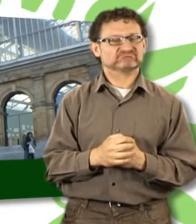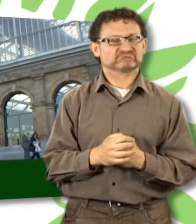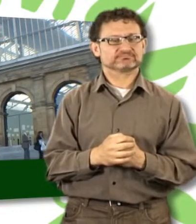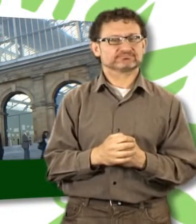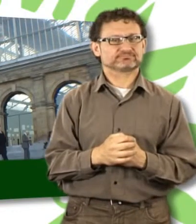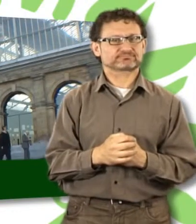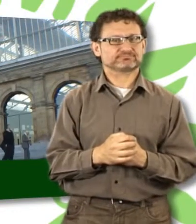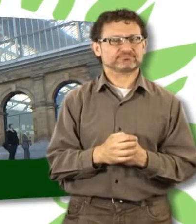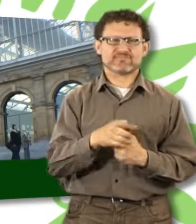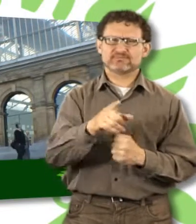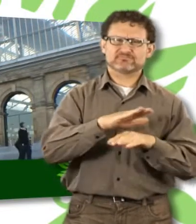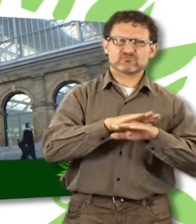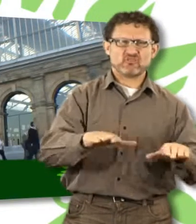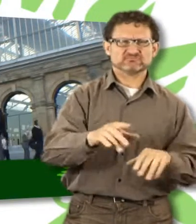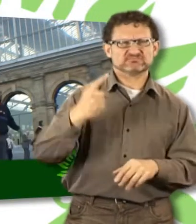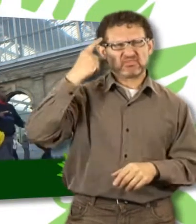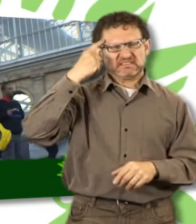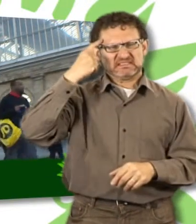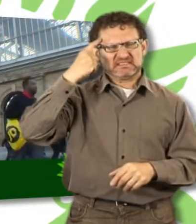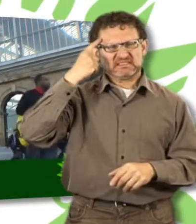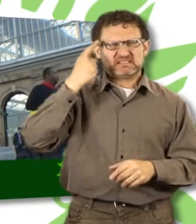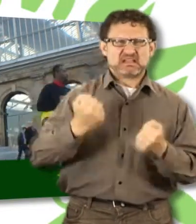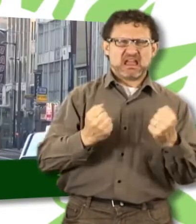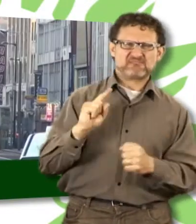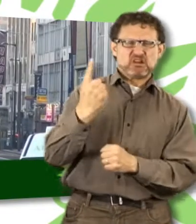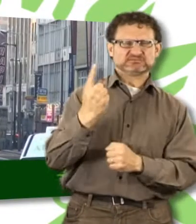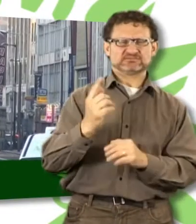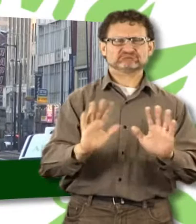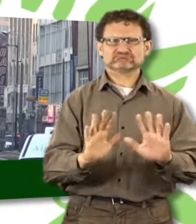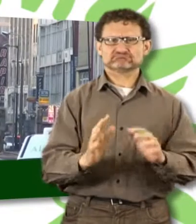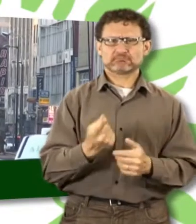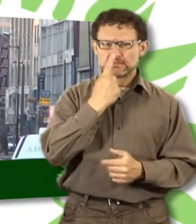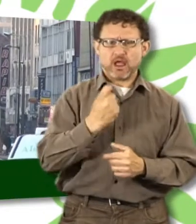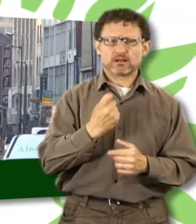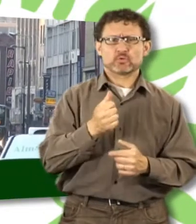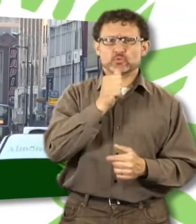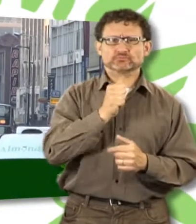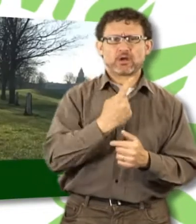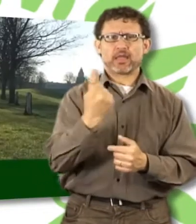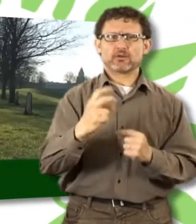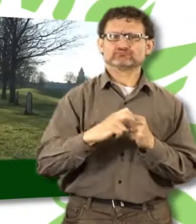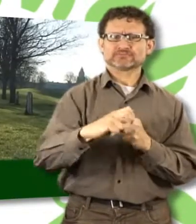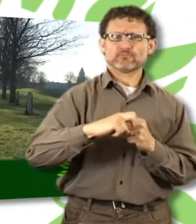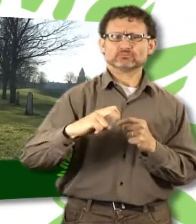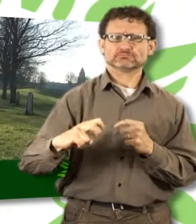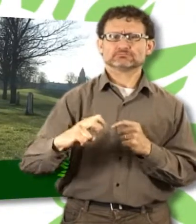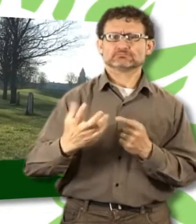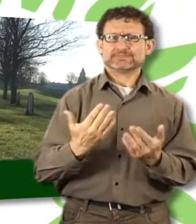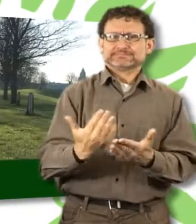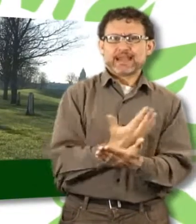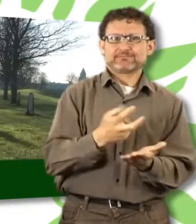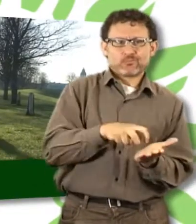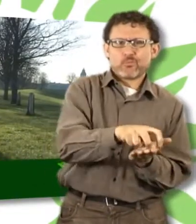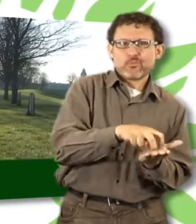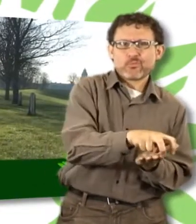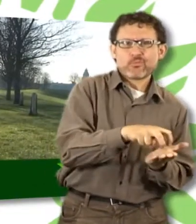transport users first. Streets will be safe for walking. There'll be less traffic. They'll be safe for people to cycle.